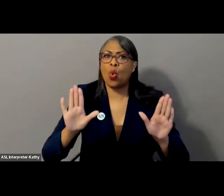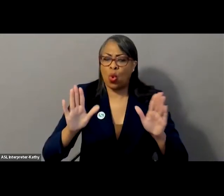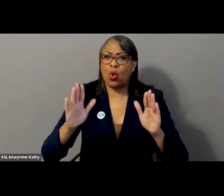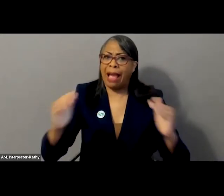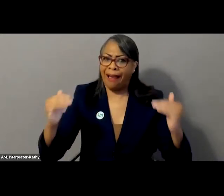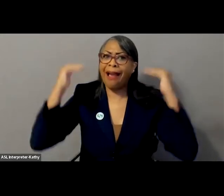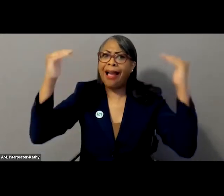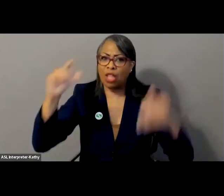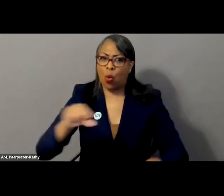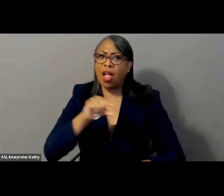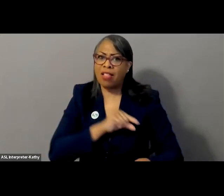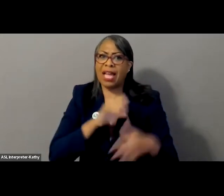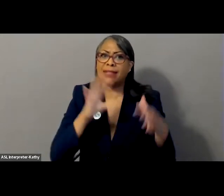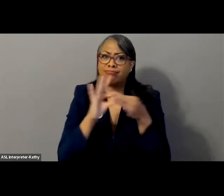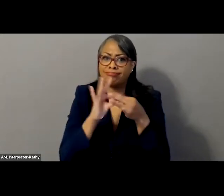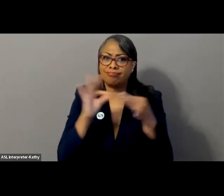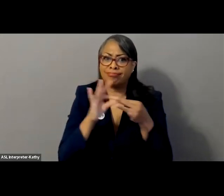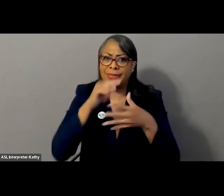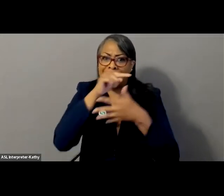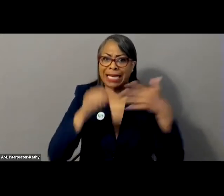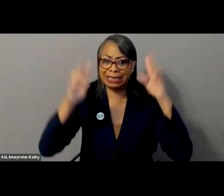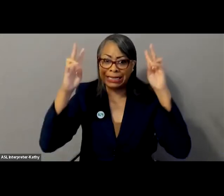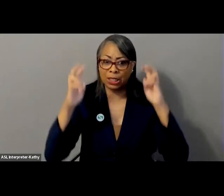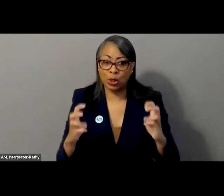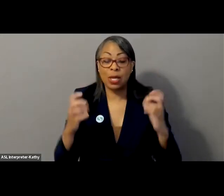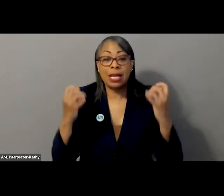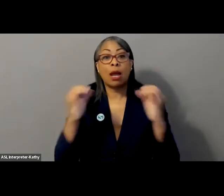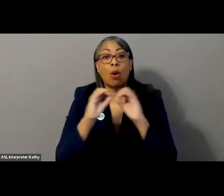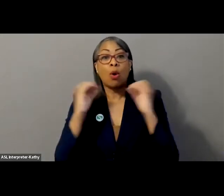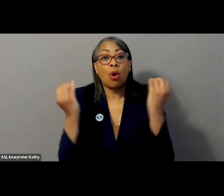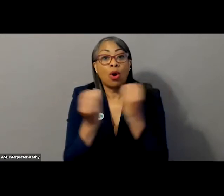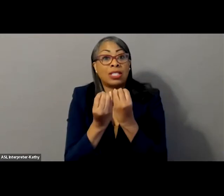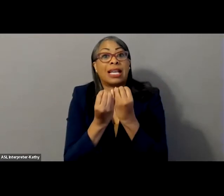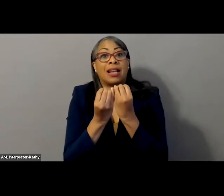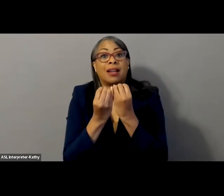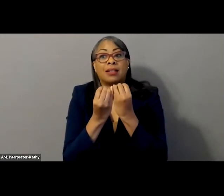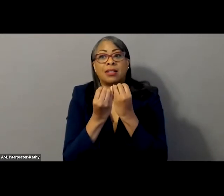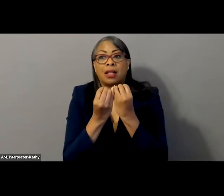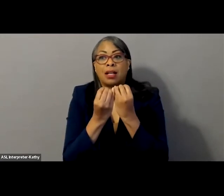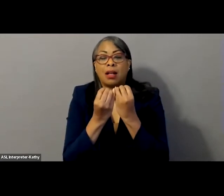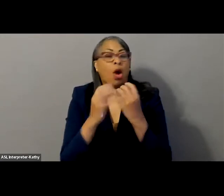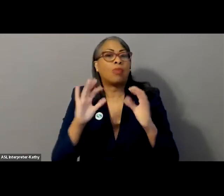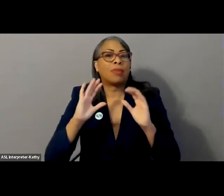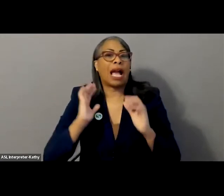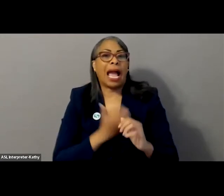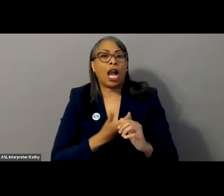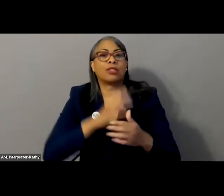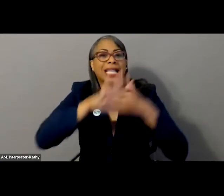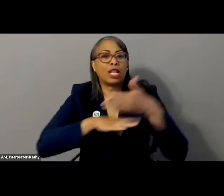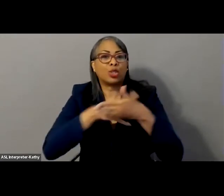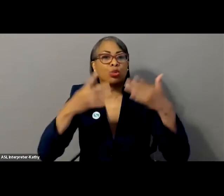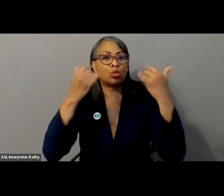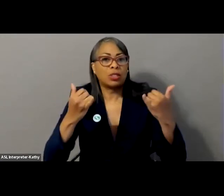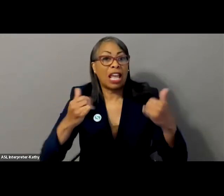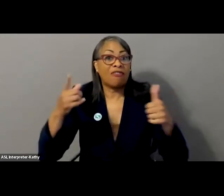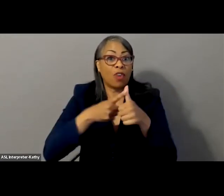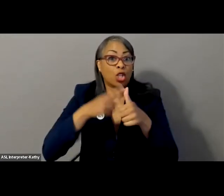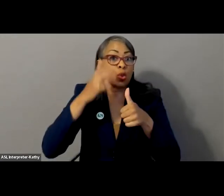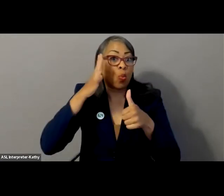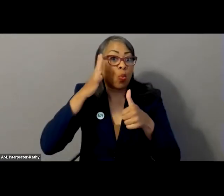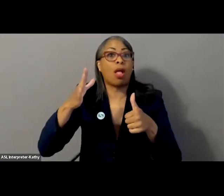comment on these issues. So in terms of the organization of our time together, we're going to begin with an overview of the panel's work and